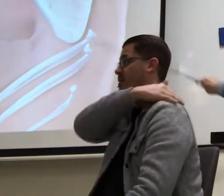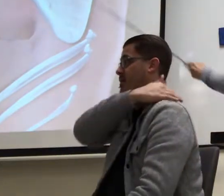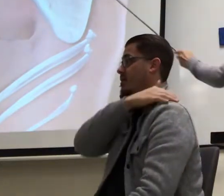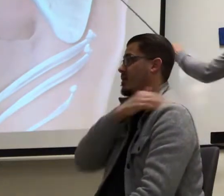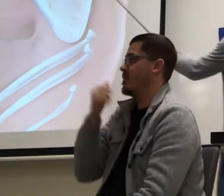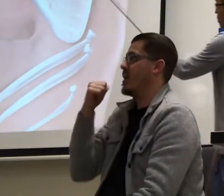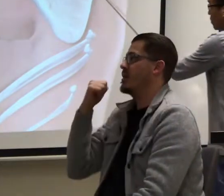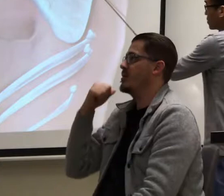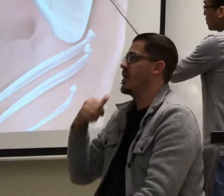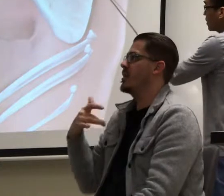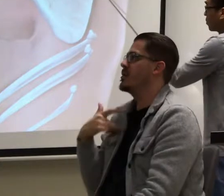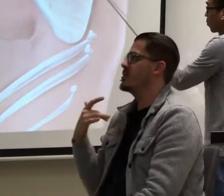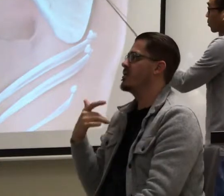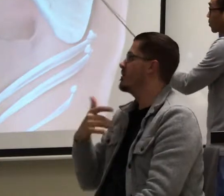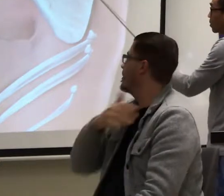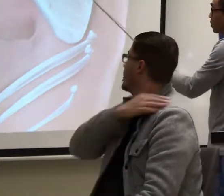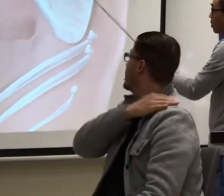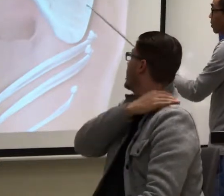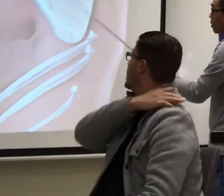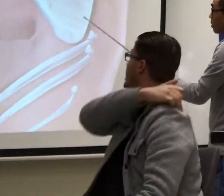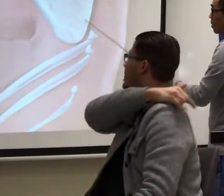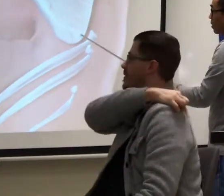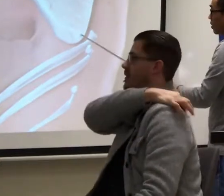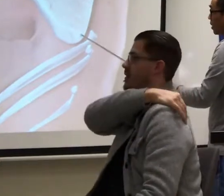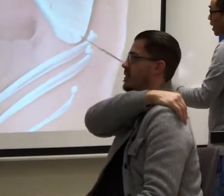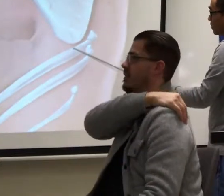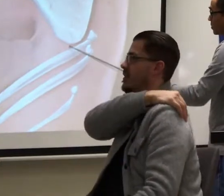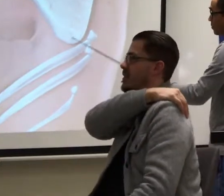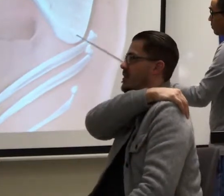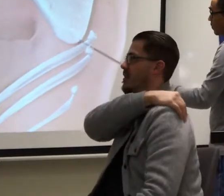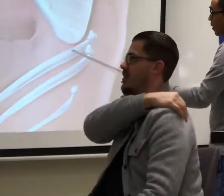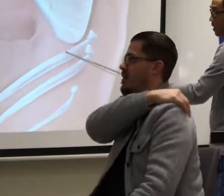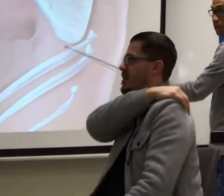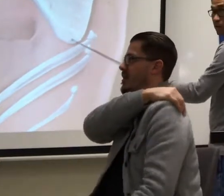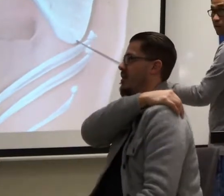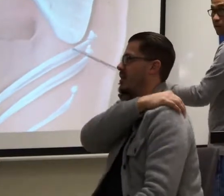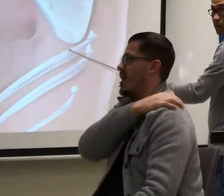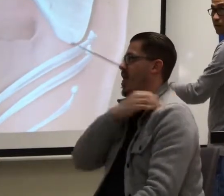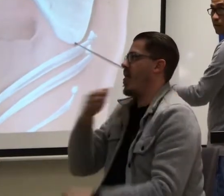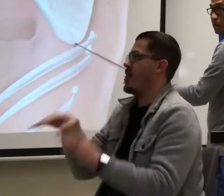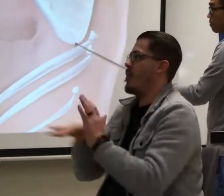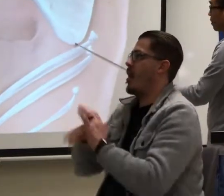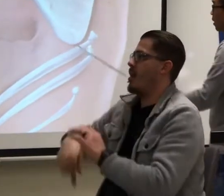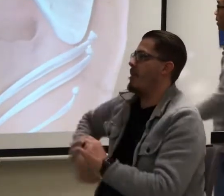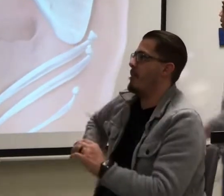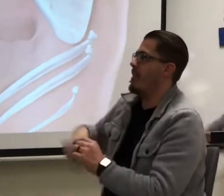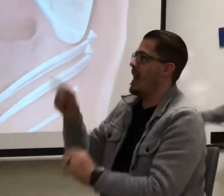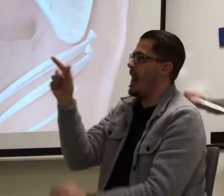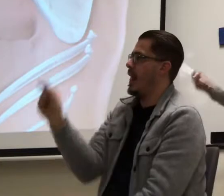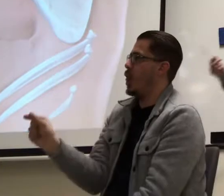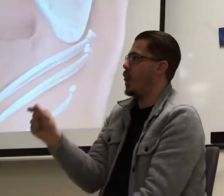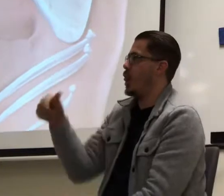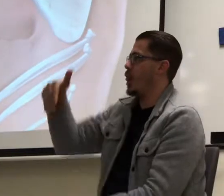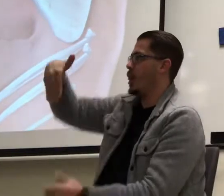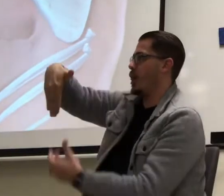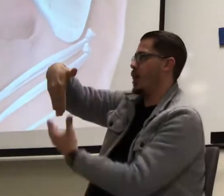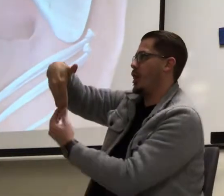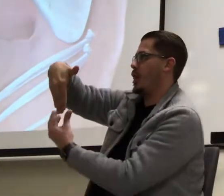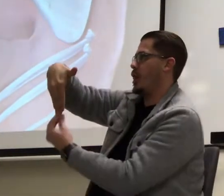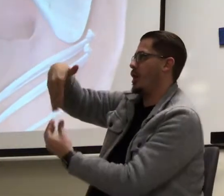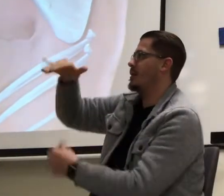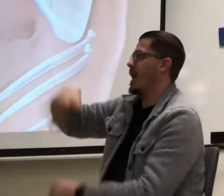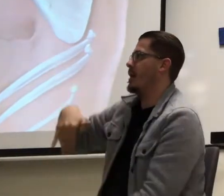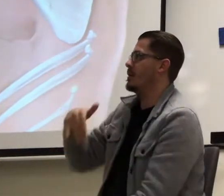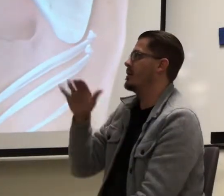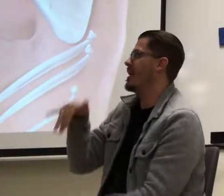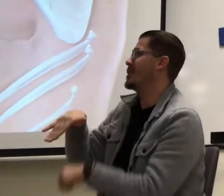your back, you can usually feel this medial border and this inferior angle. Okay. So I listed those